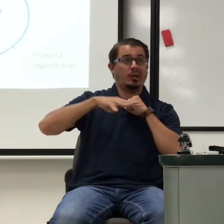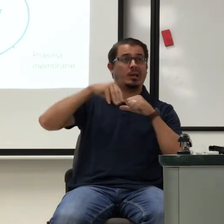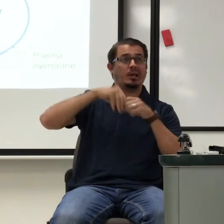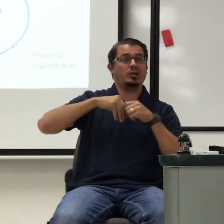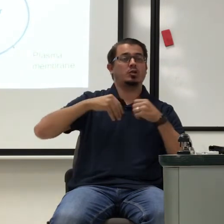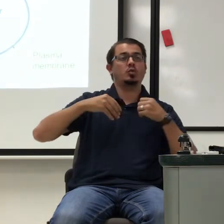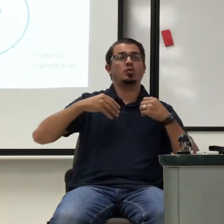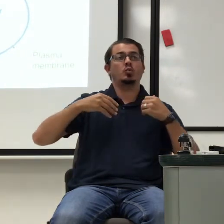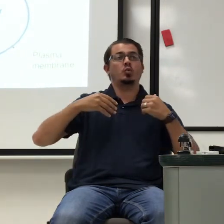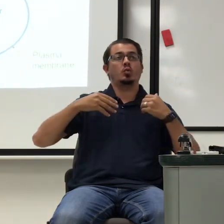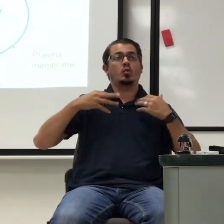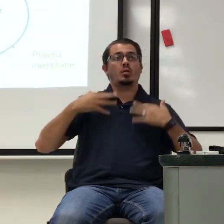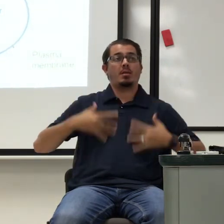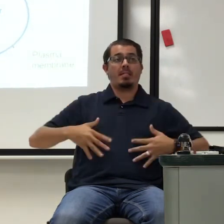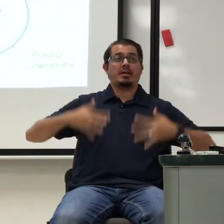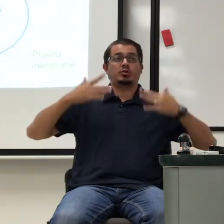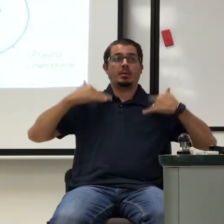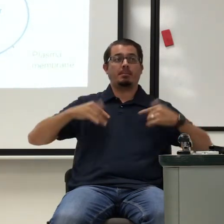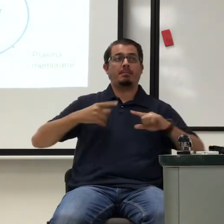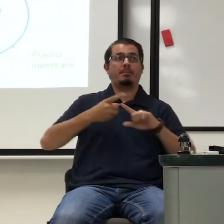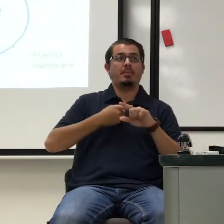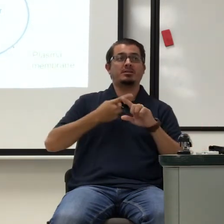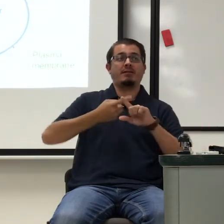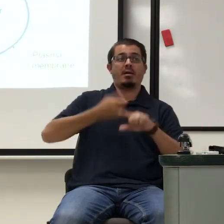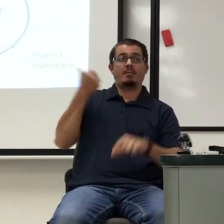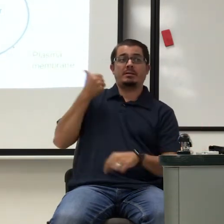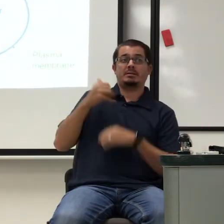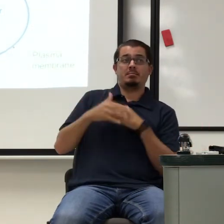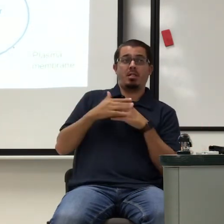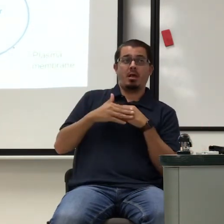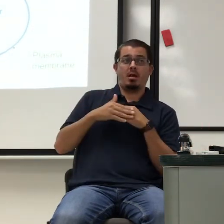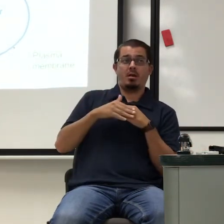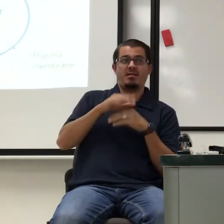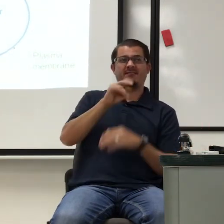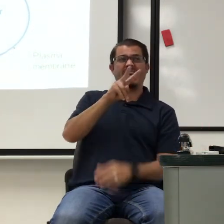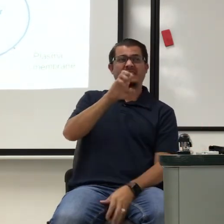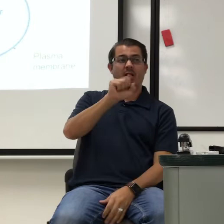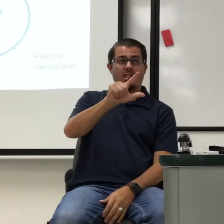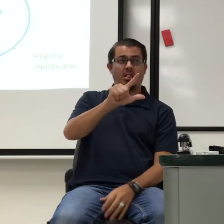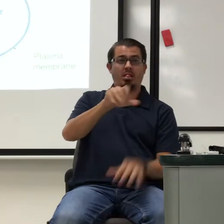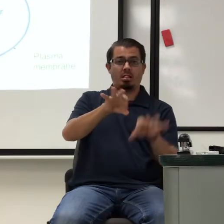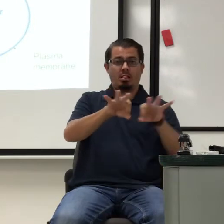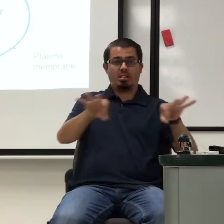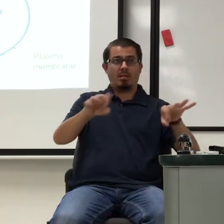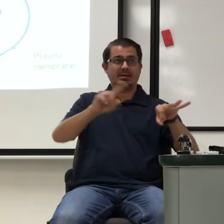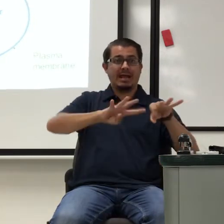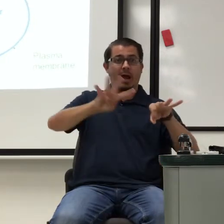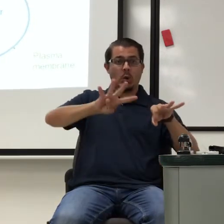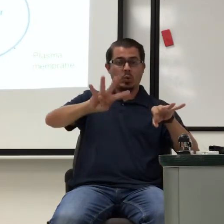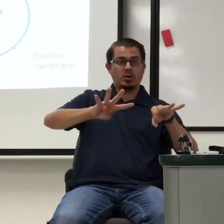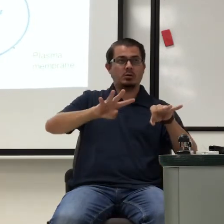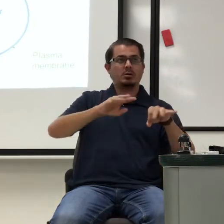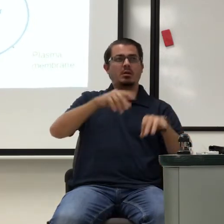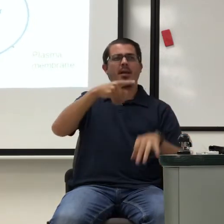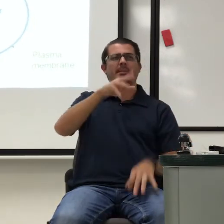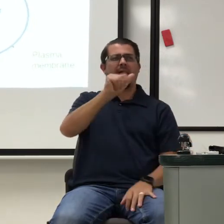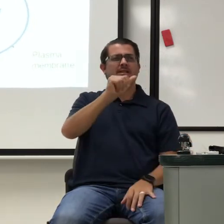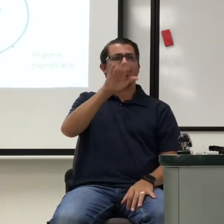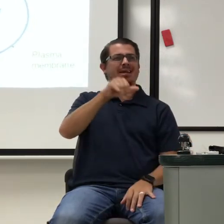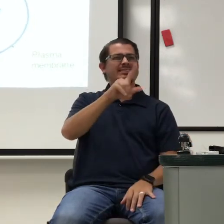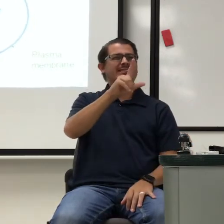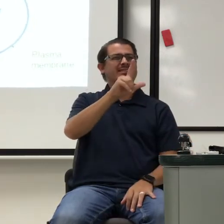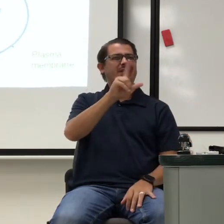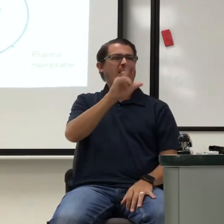to diffuse out of this fluid compartment, the blood vessel. Okay. The plasma is the liquid part of blood,